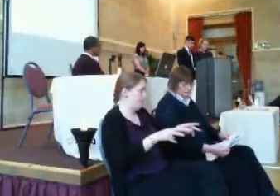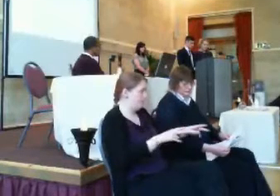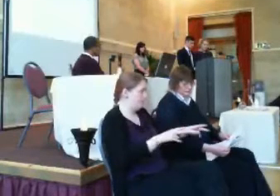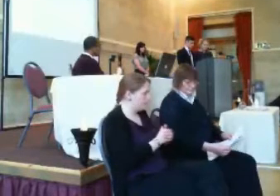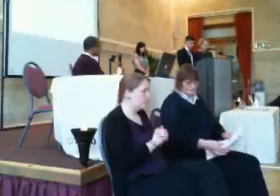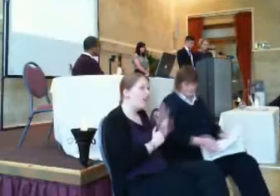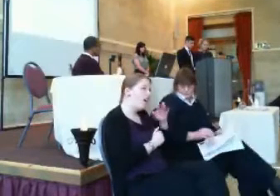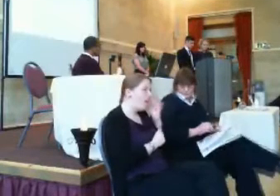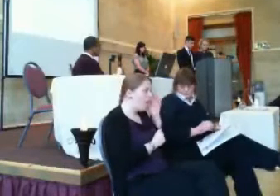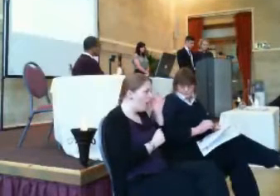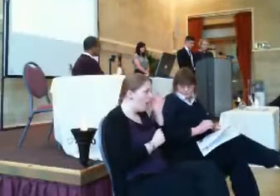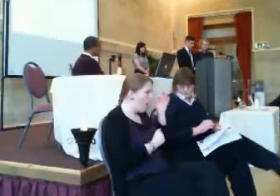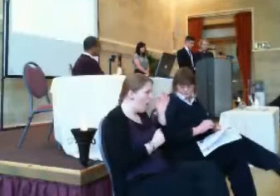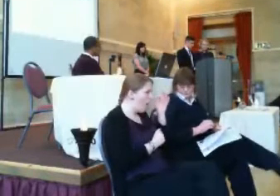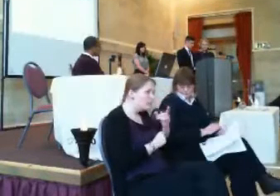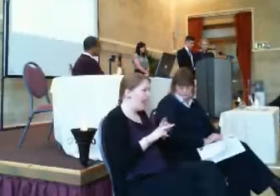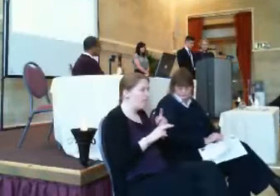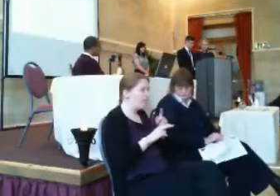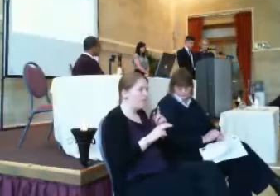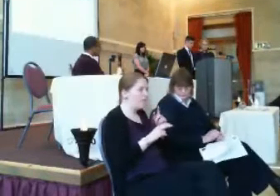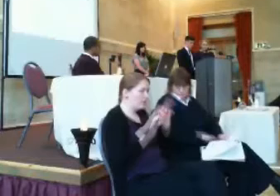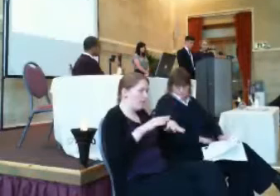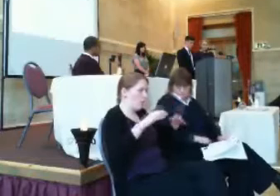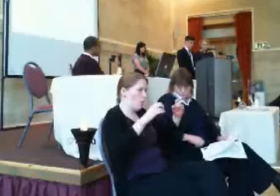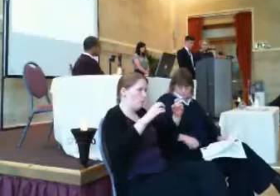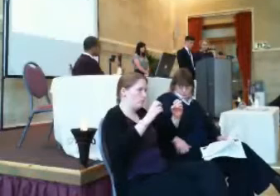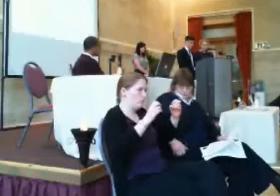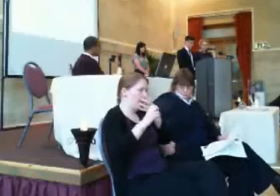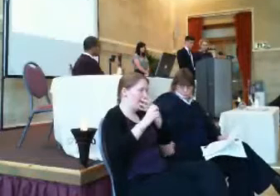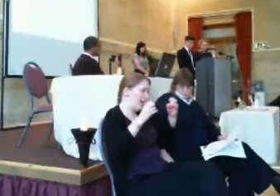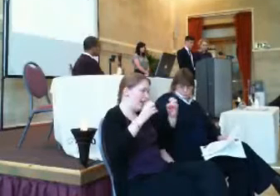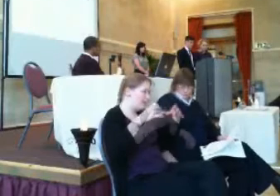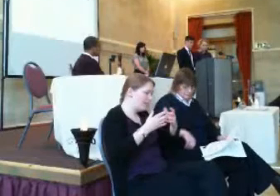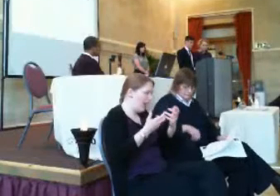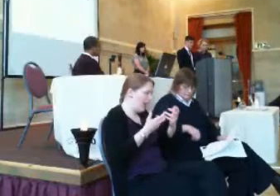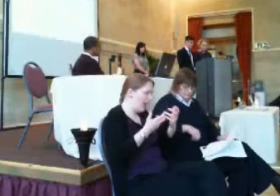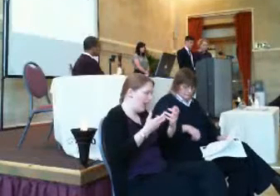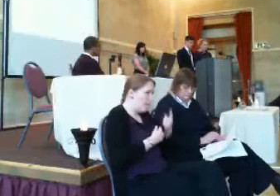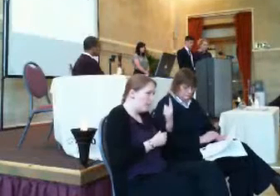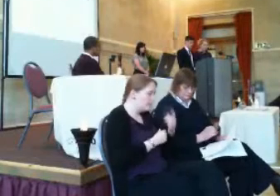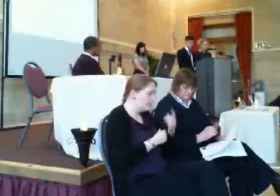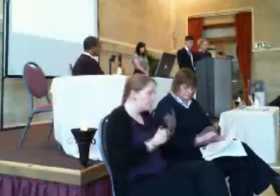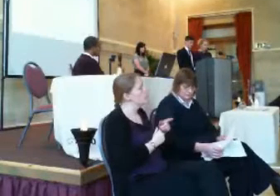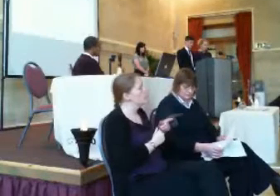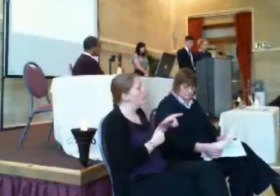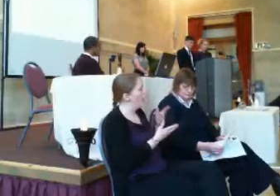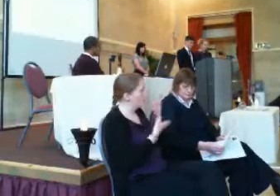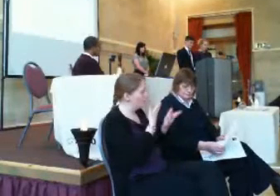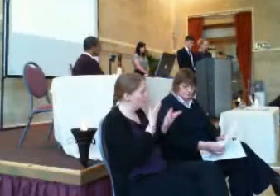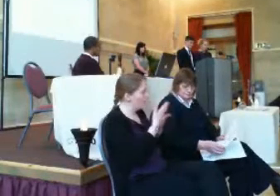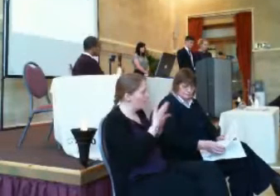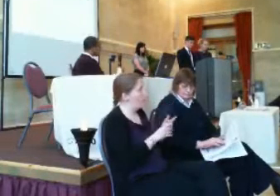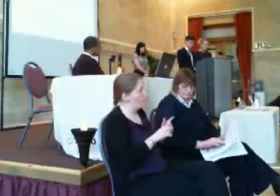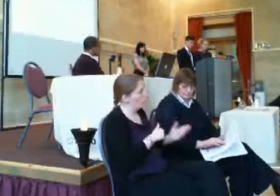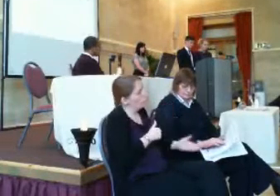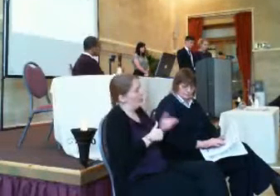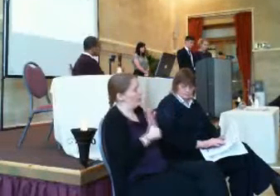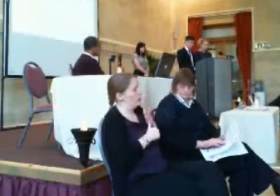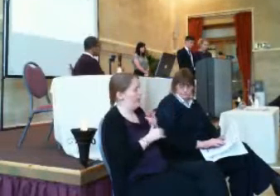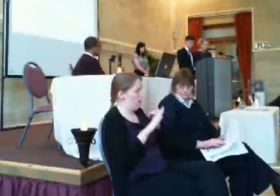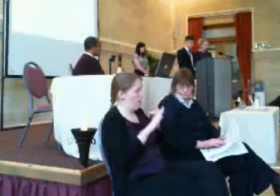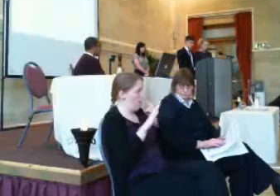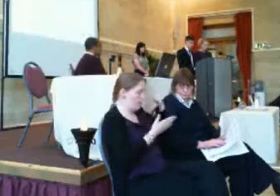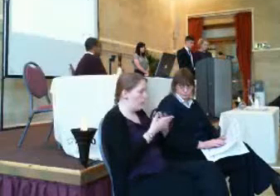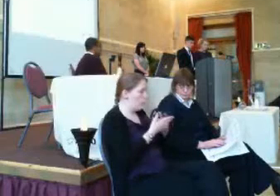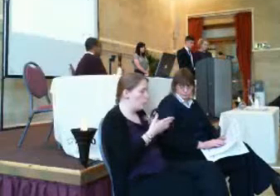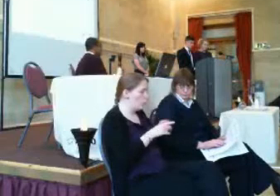if they got killed in the gas chambers? I've already told you about the Nazis' first goal concerning the Jews, to make them disappear from the